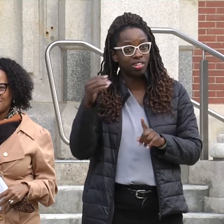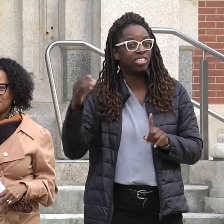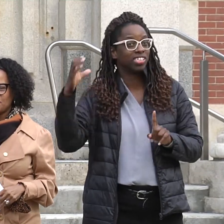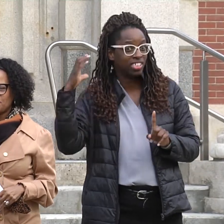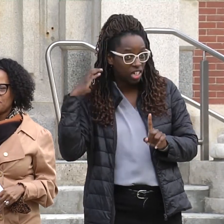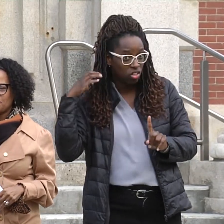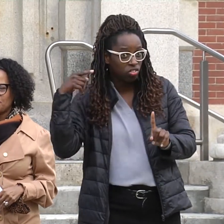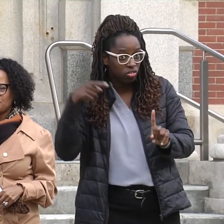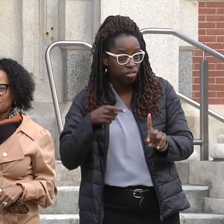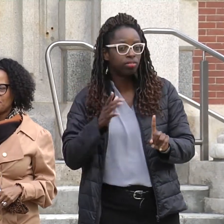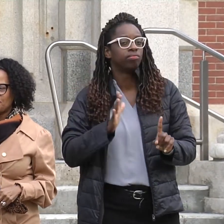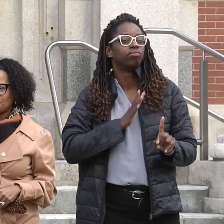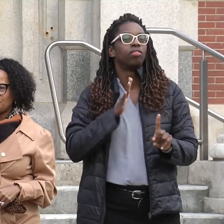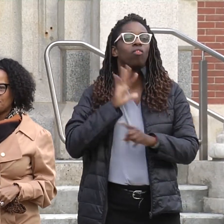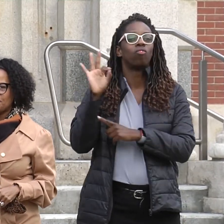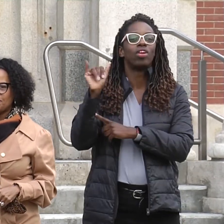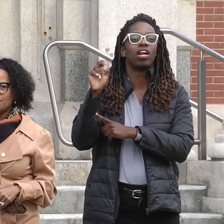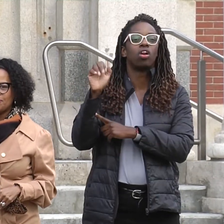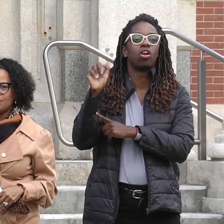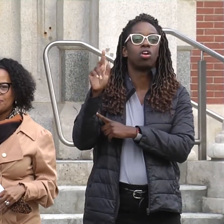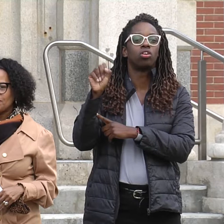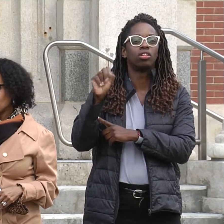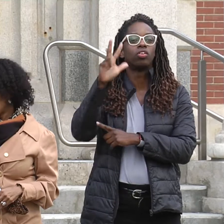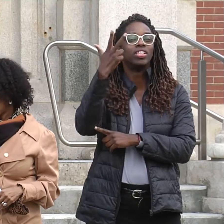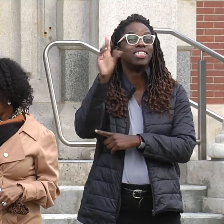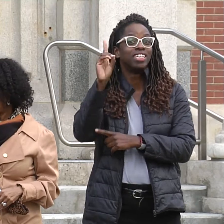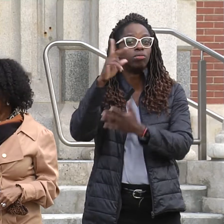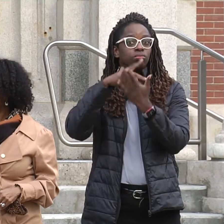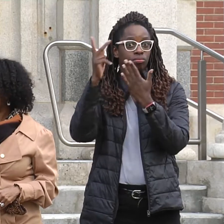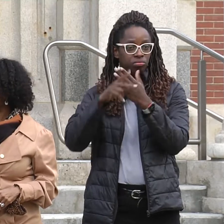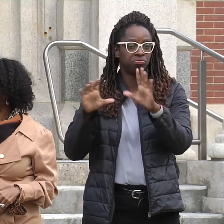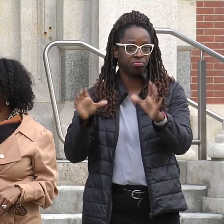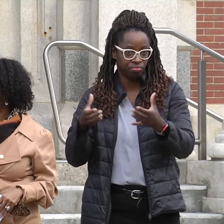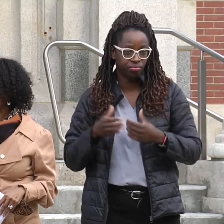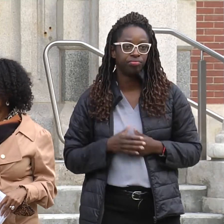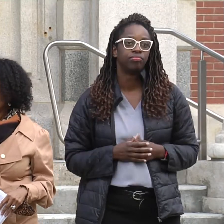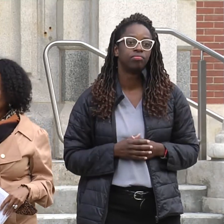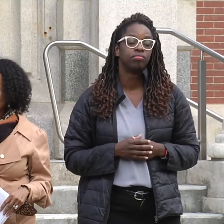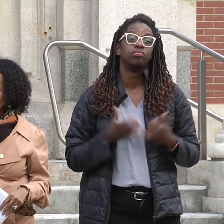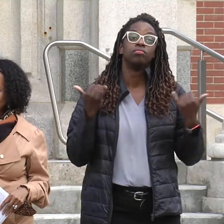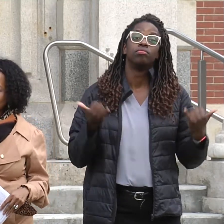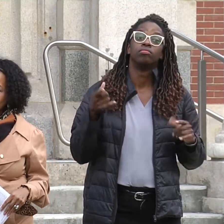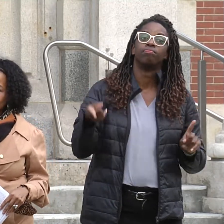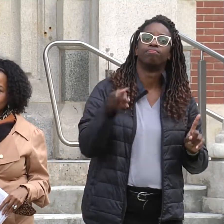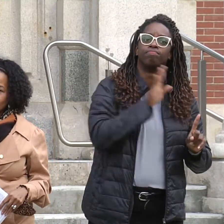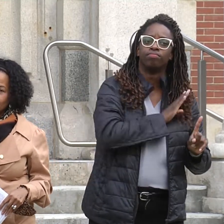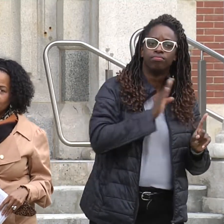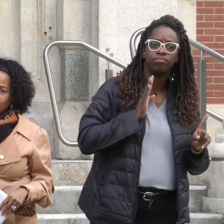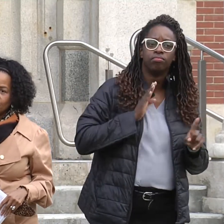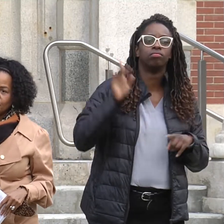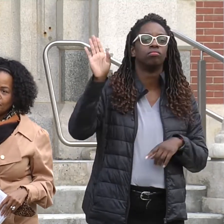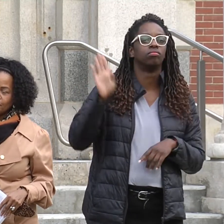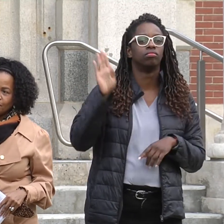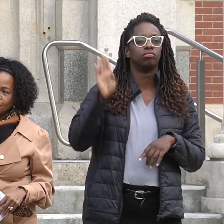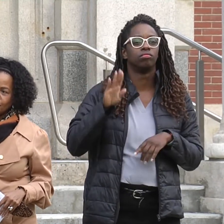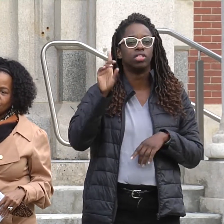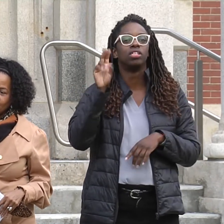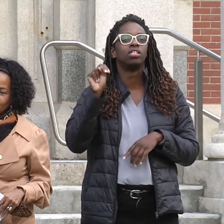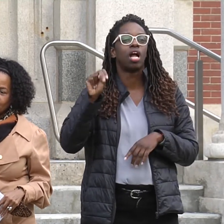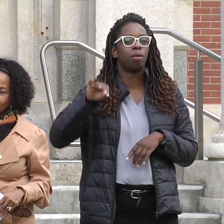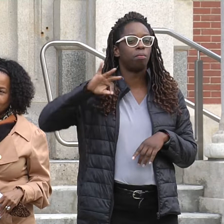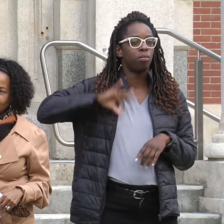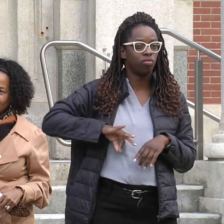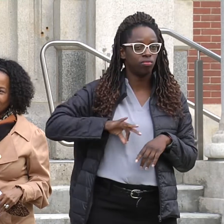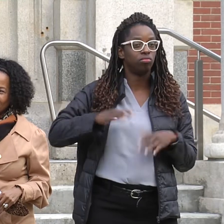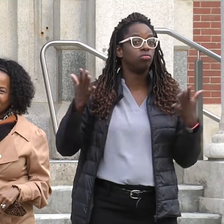He currently serves on the board of the Boston-based nonprofit Now and There and is well known for his artworks Jamaica Pond Bench, which you may have tried